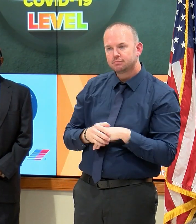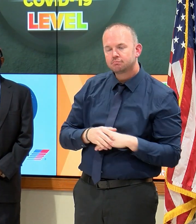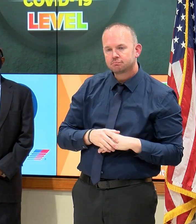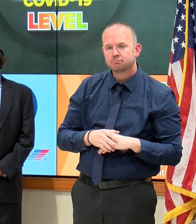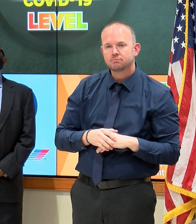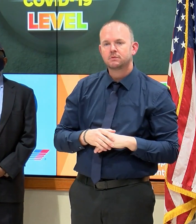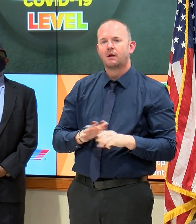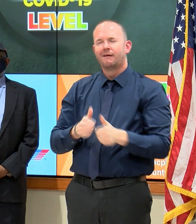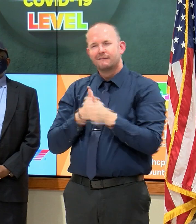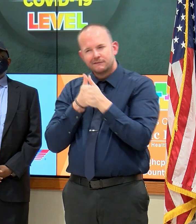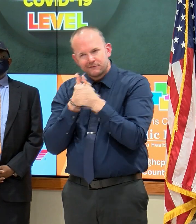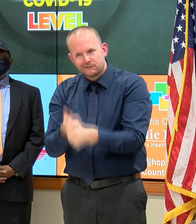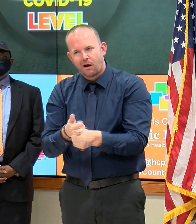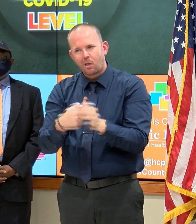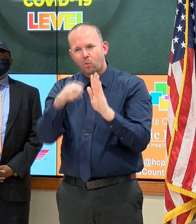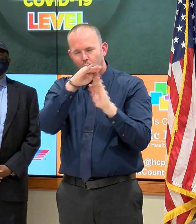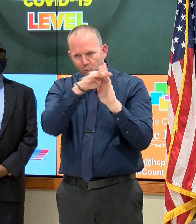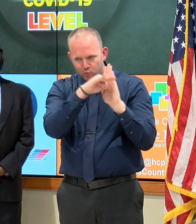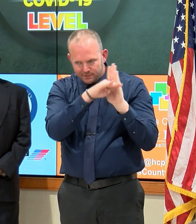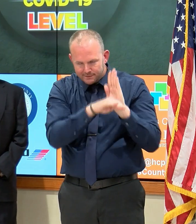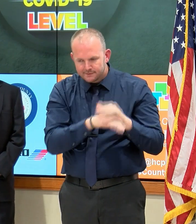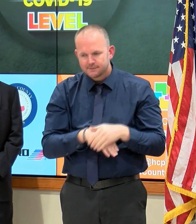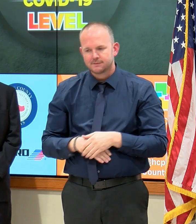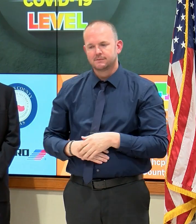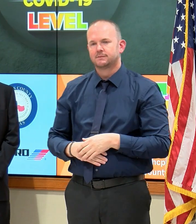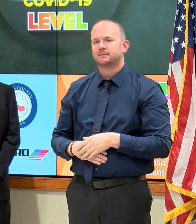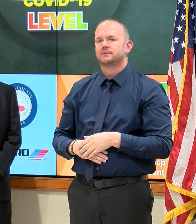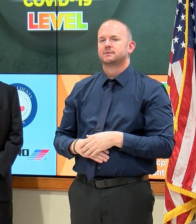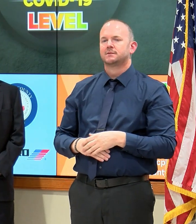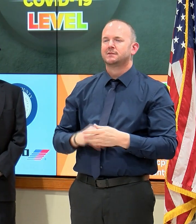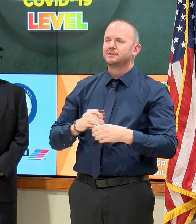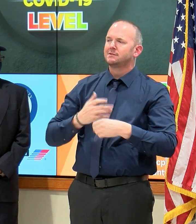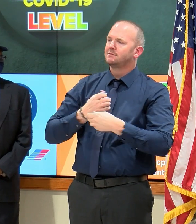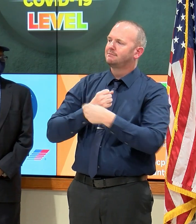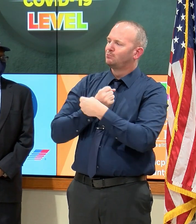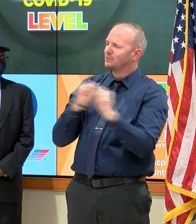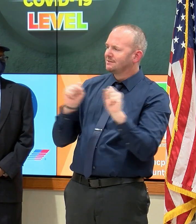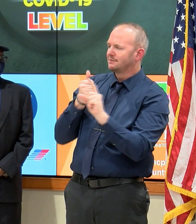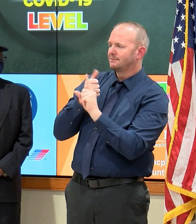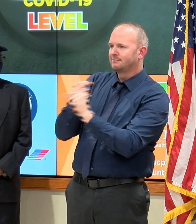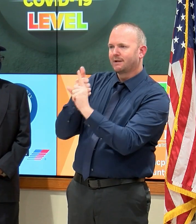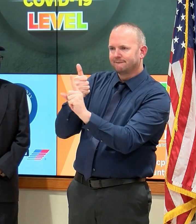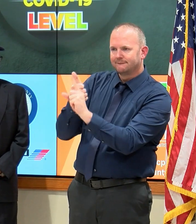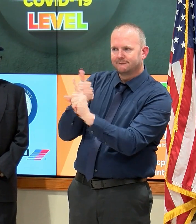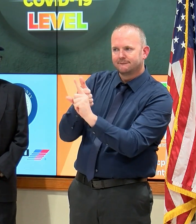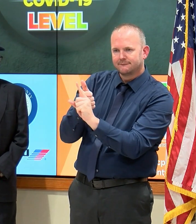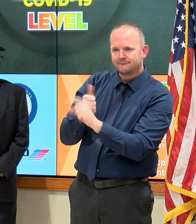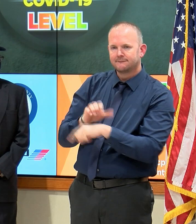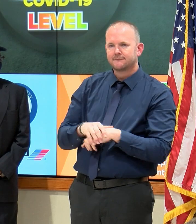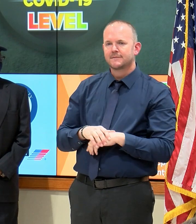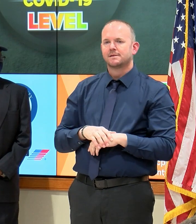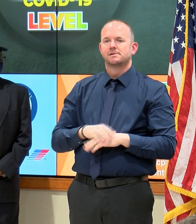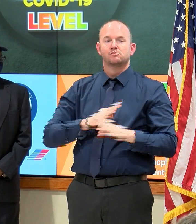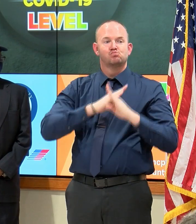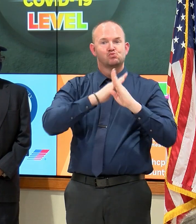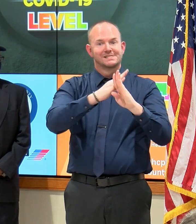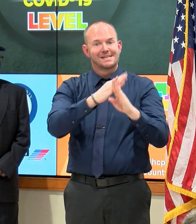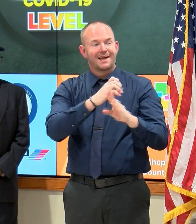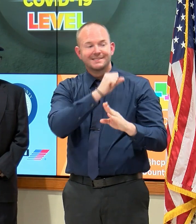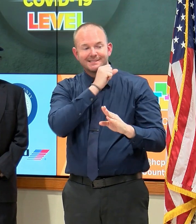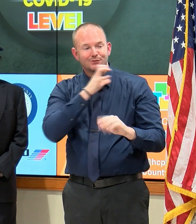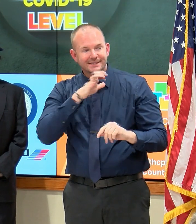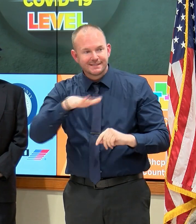protect themselves, to protect their seniors, people with underlying medical conditions. But in the last week or